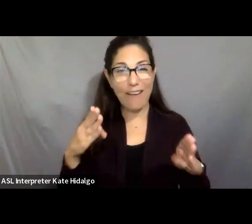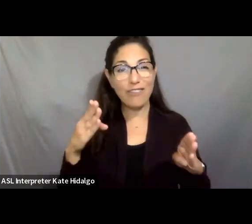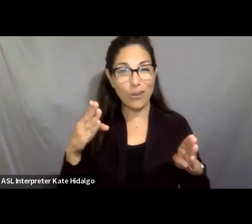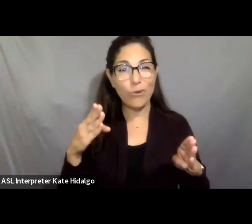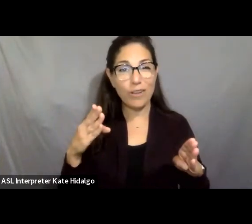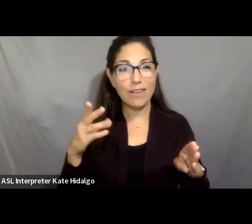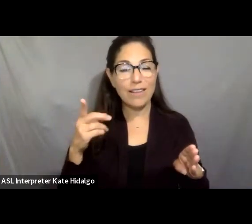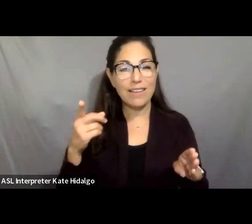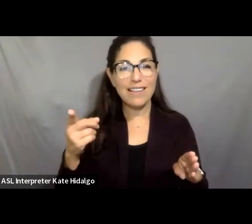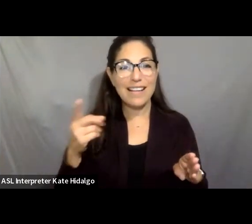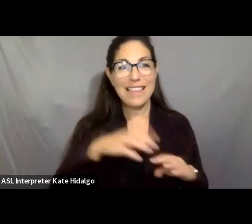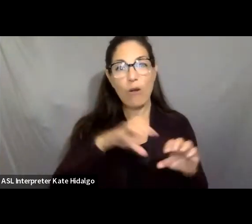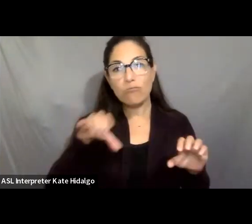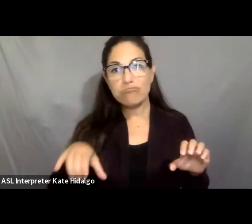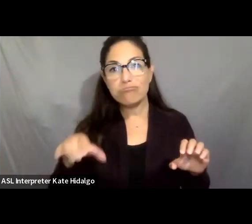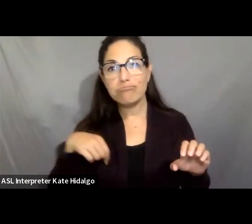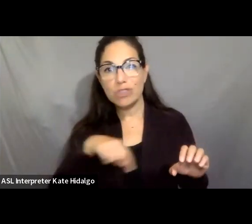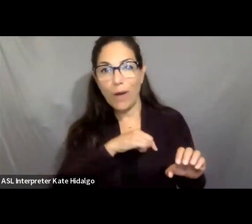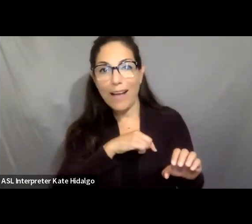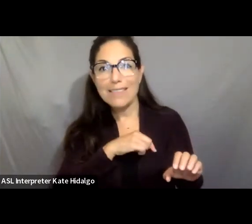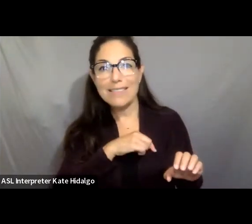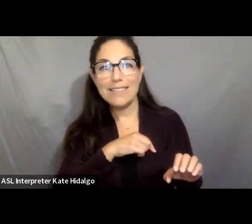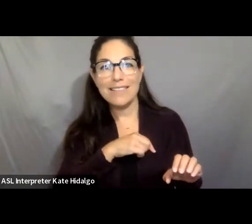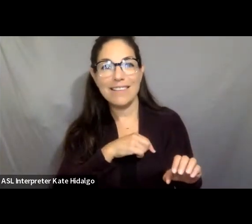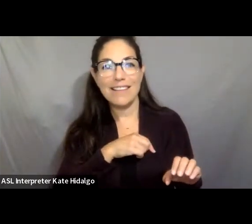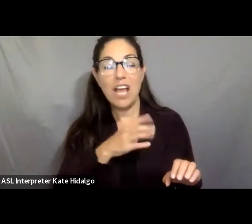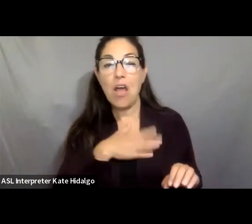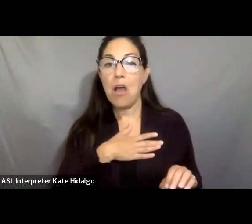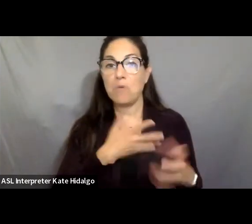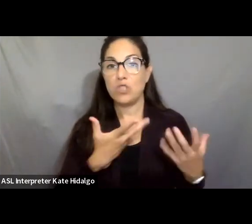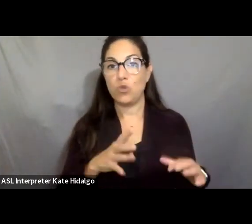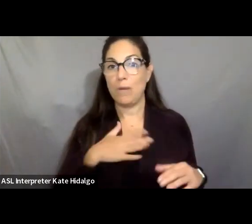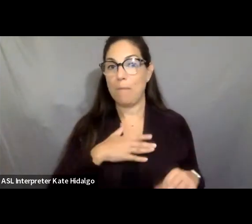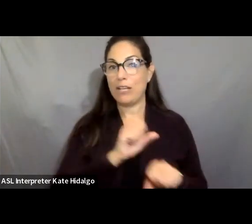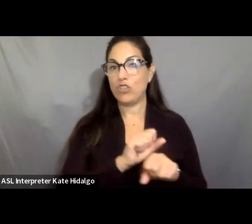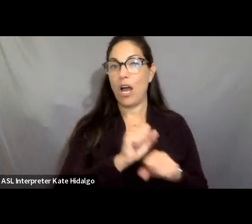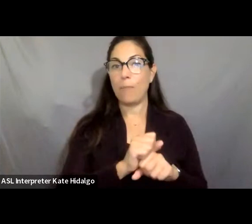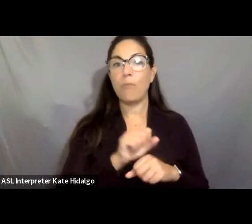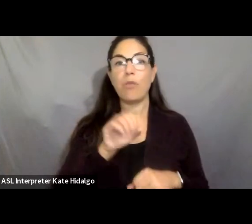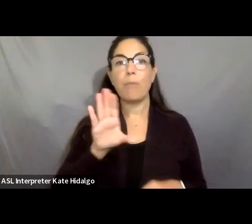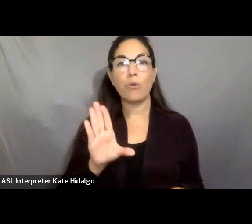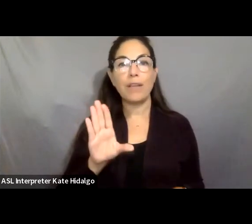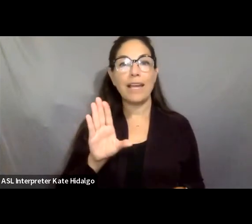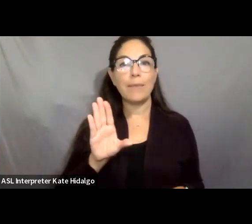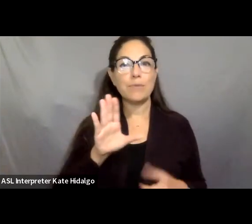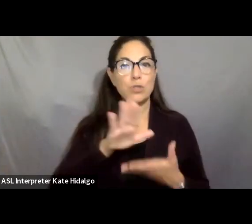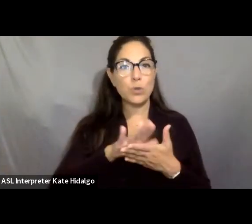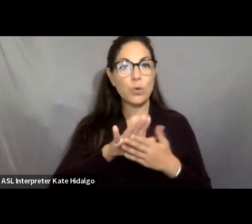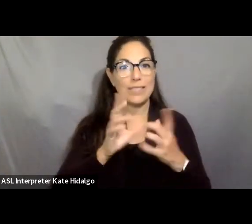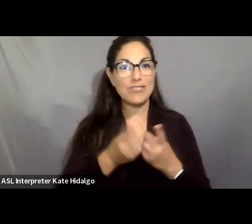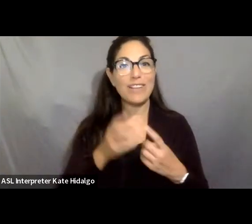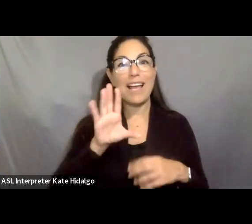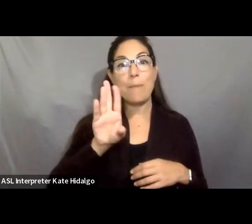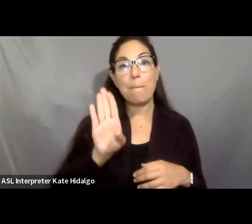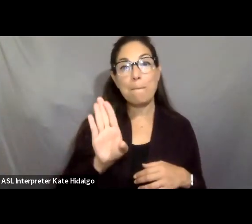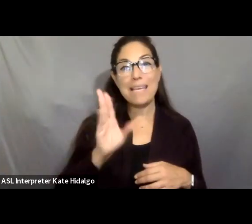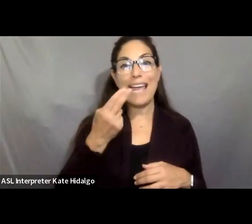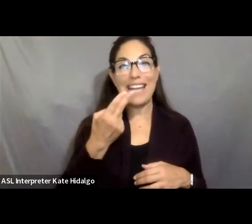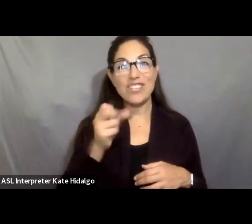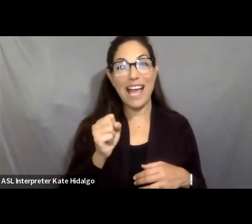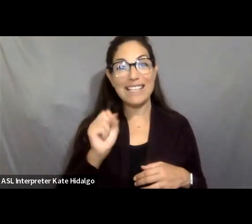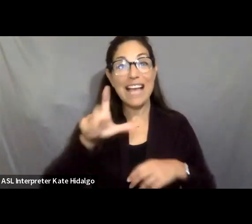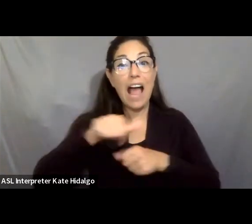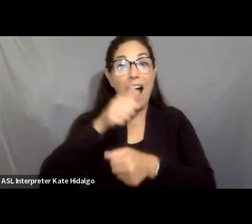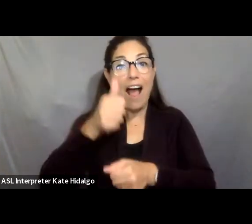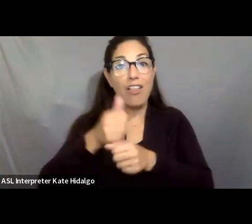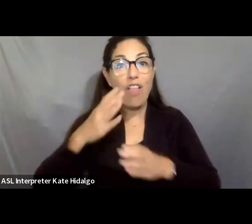and they were right next to us. I was doing my job with Burlingame School District, and right next door was BHS alumni going,